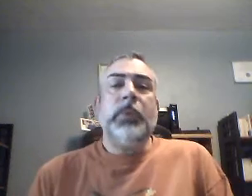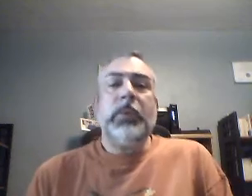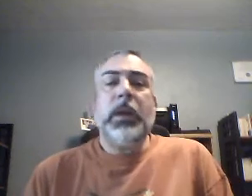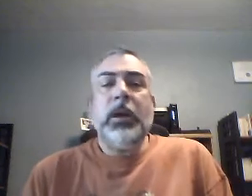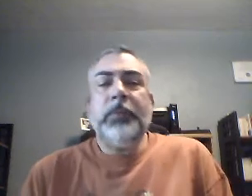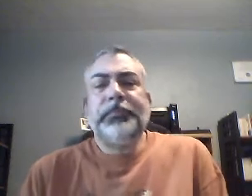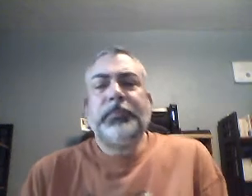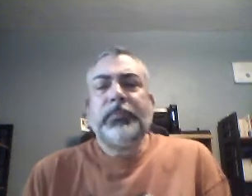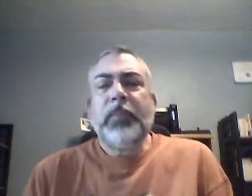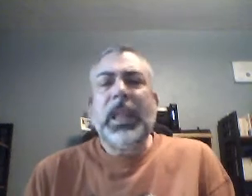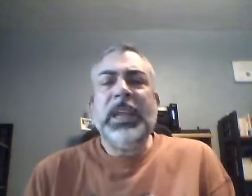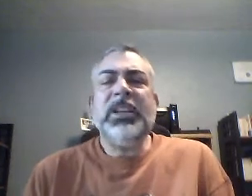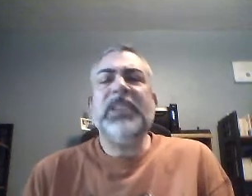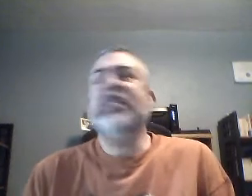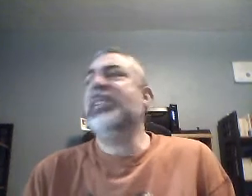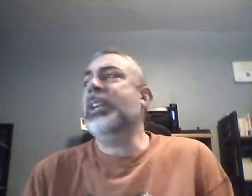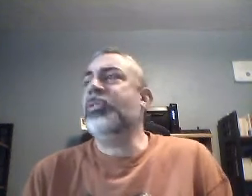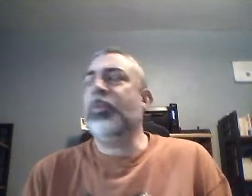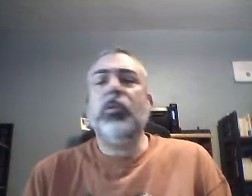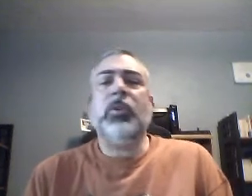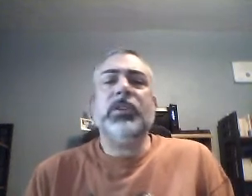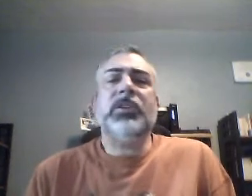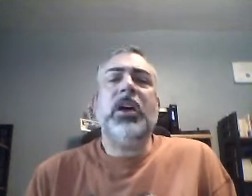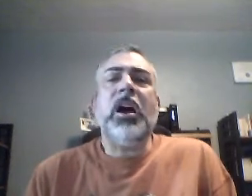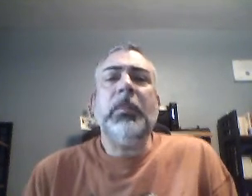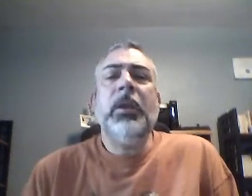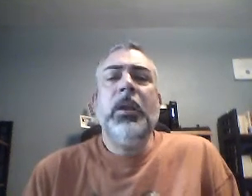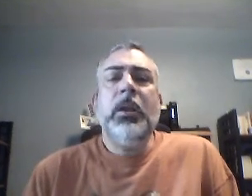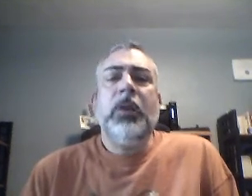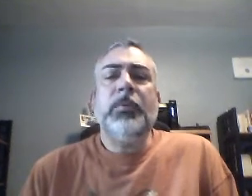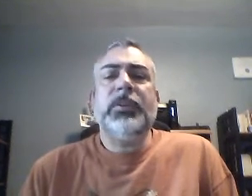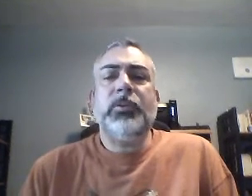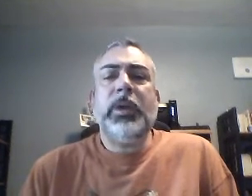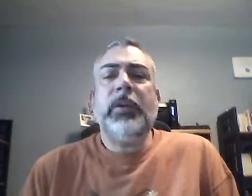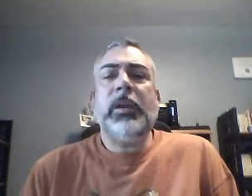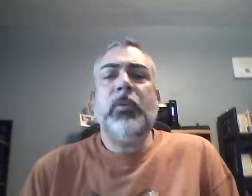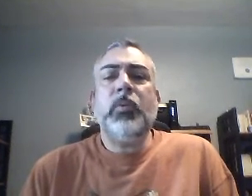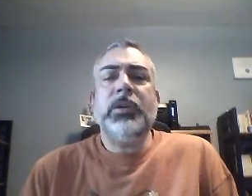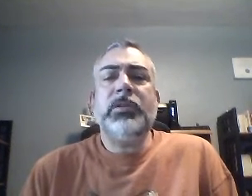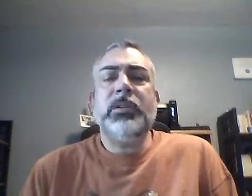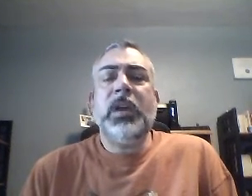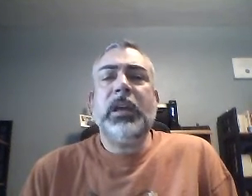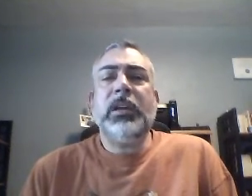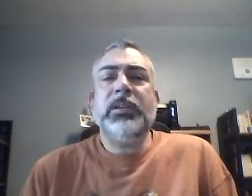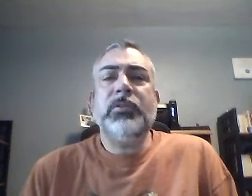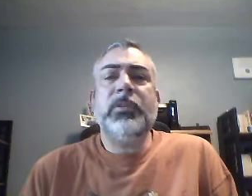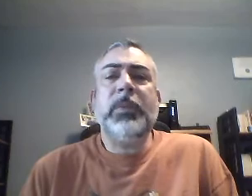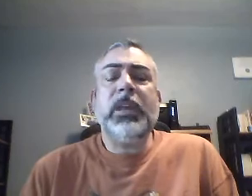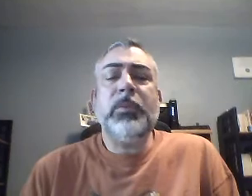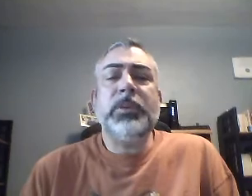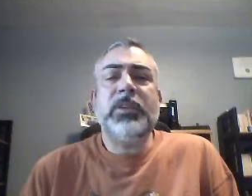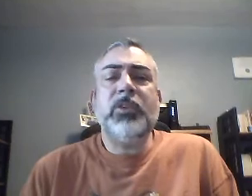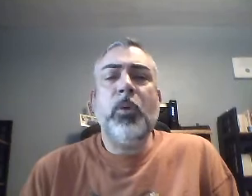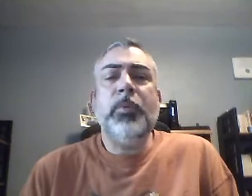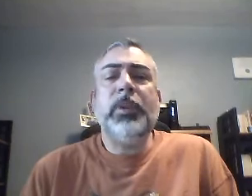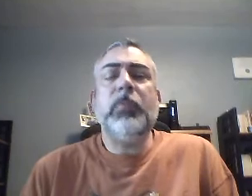anyway, in the United States, for the longest time, homosexuality was not considered something that you would discuss openly. Most